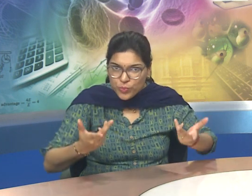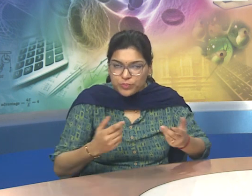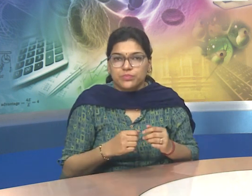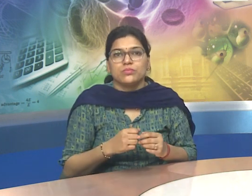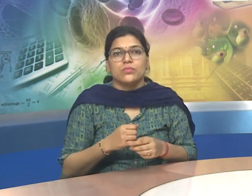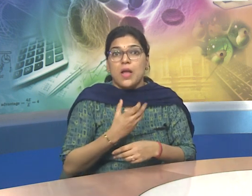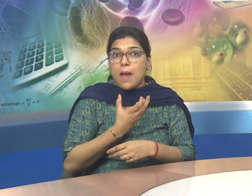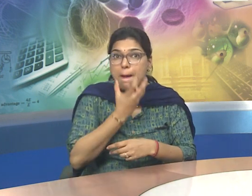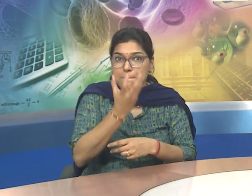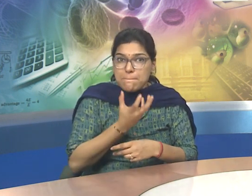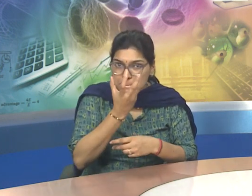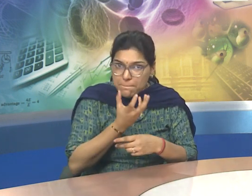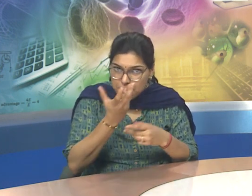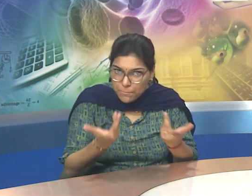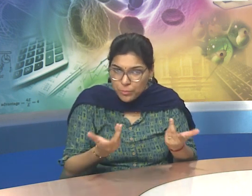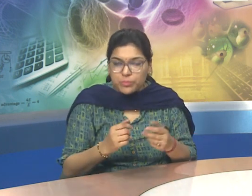Like Windows, Apple,